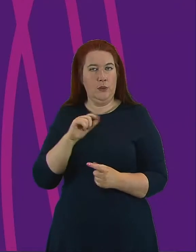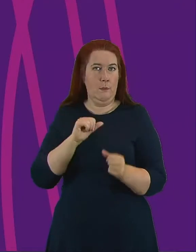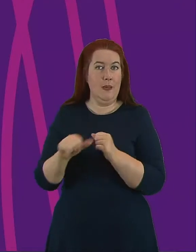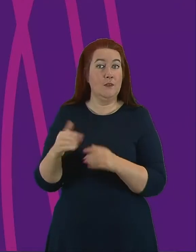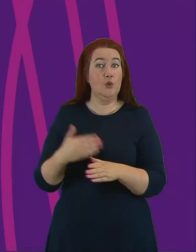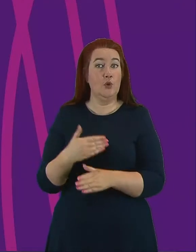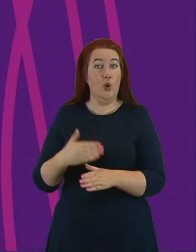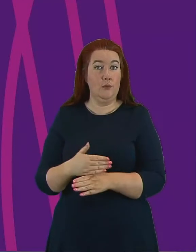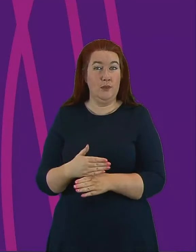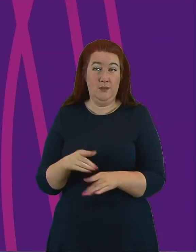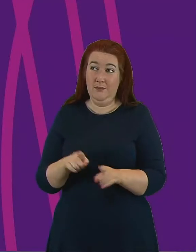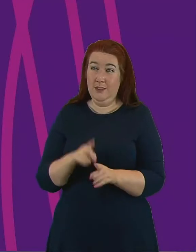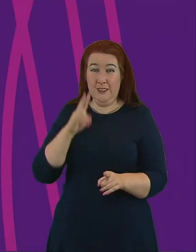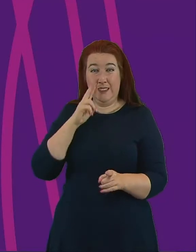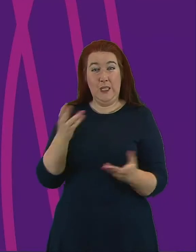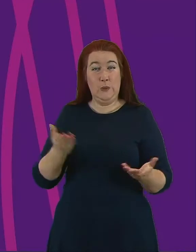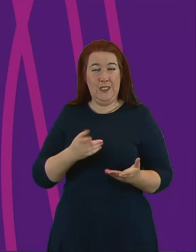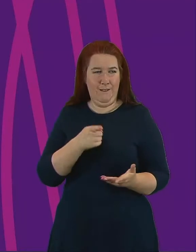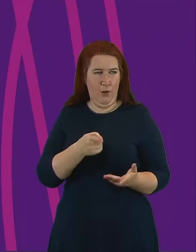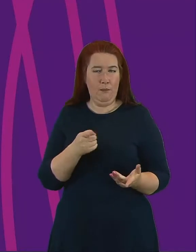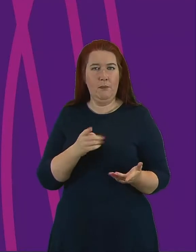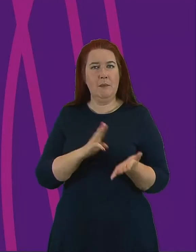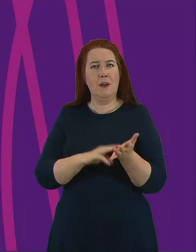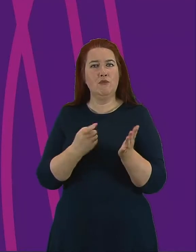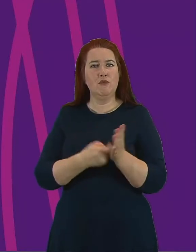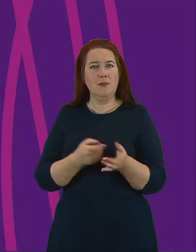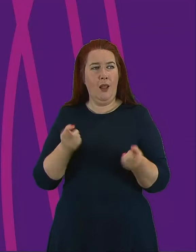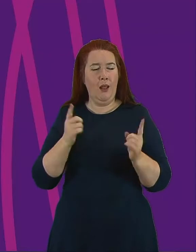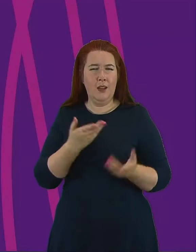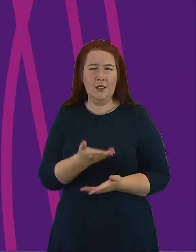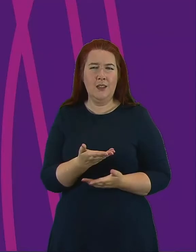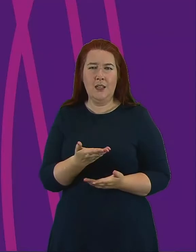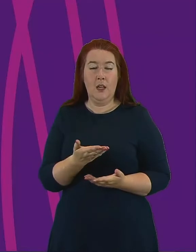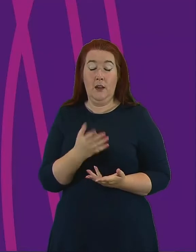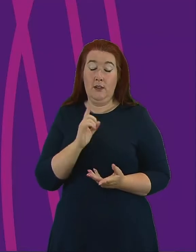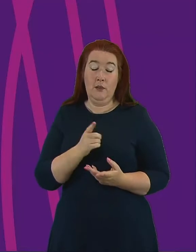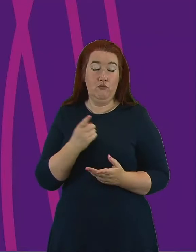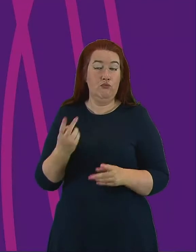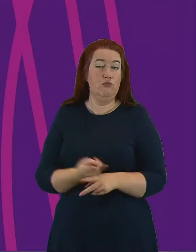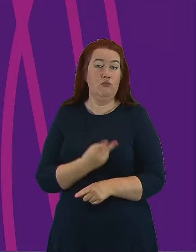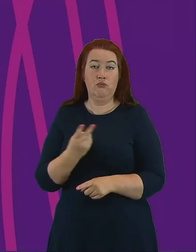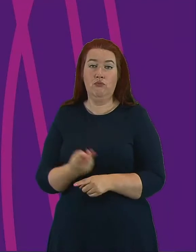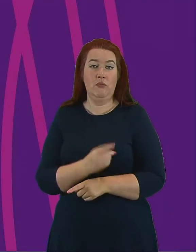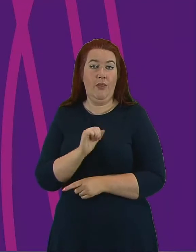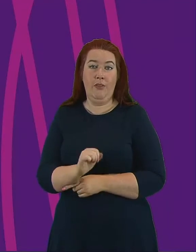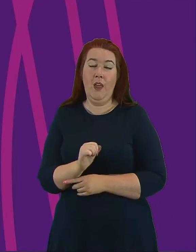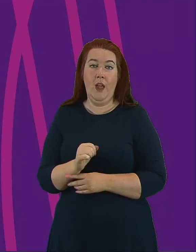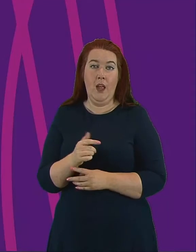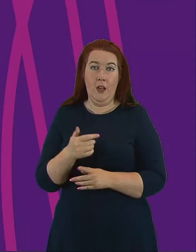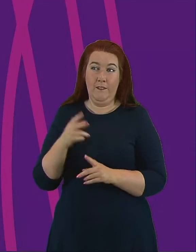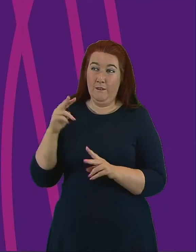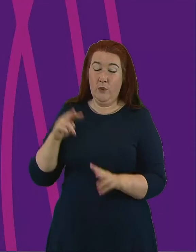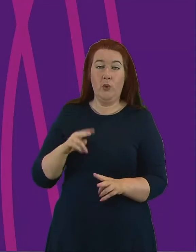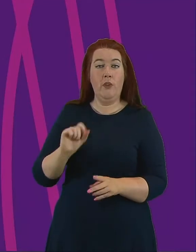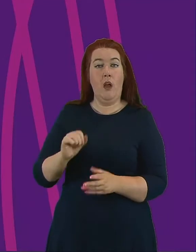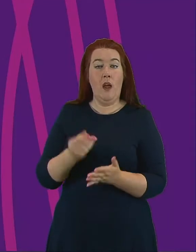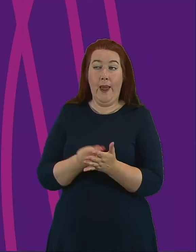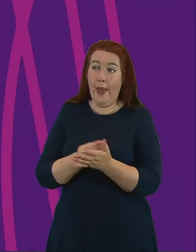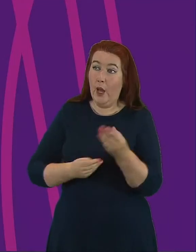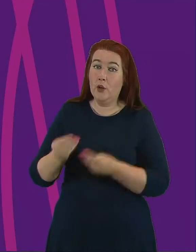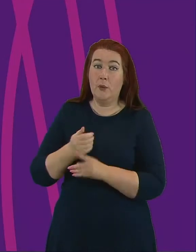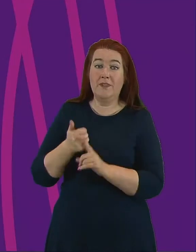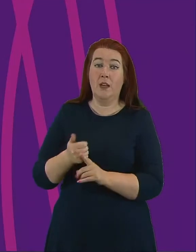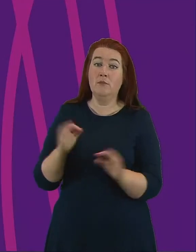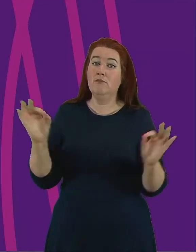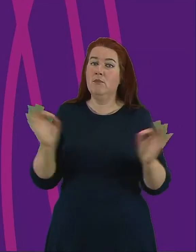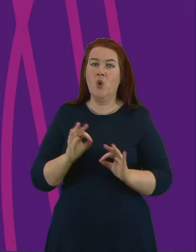from the Cabinet Secretary simply reinforces the view of one of this government's own economic advisers, that there is no one in their ranks